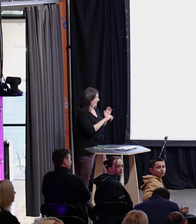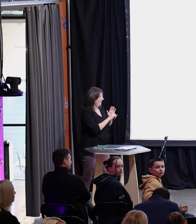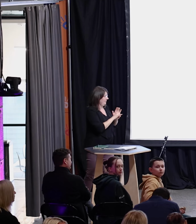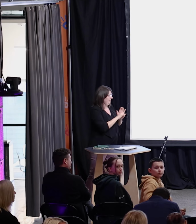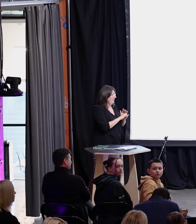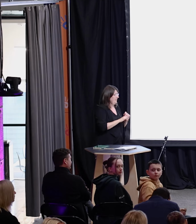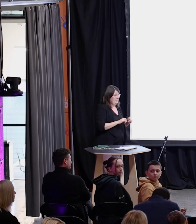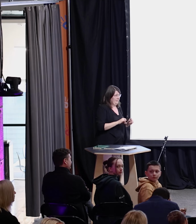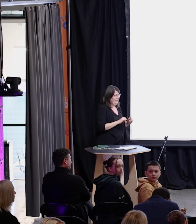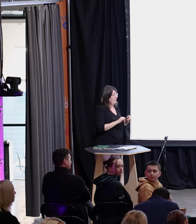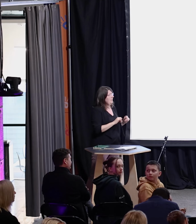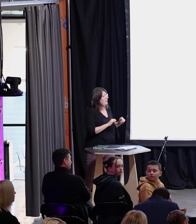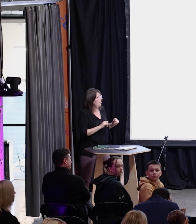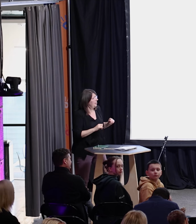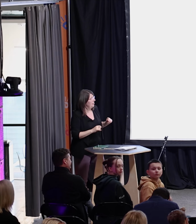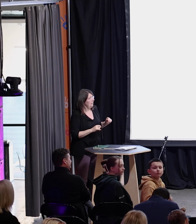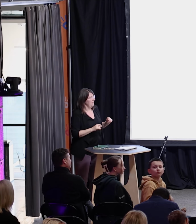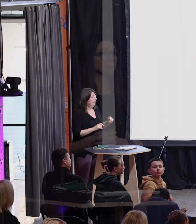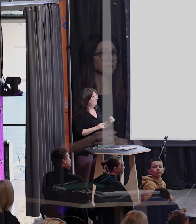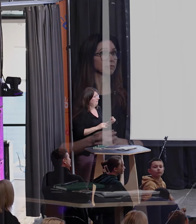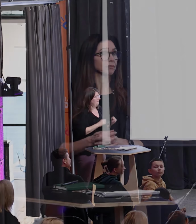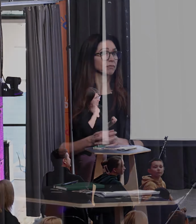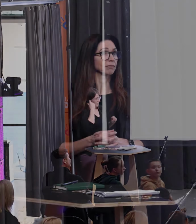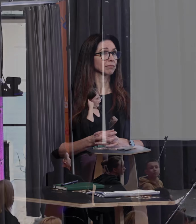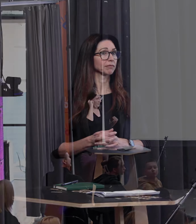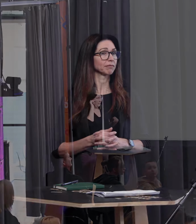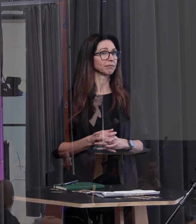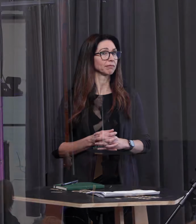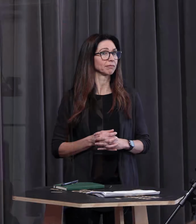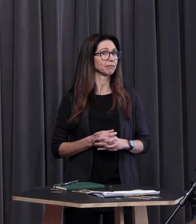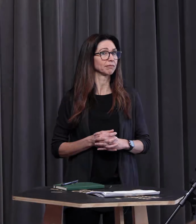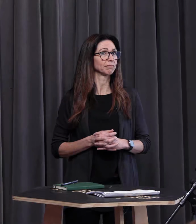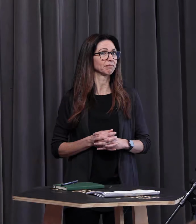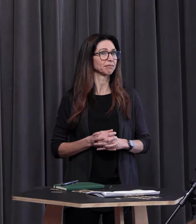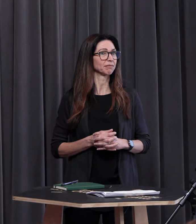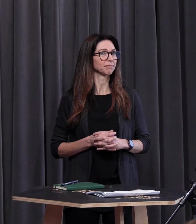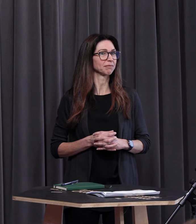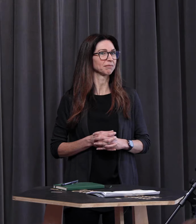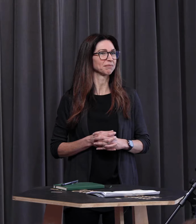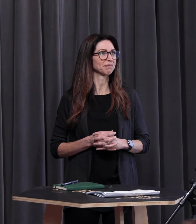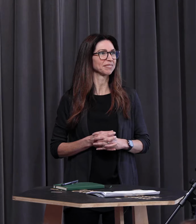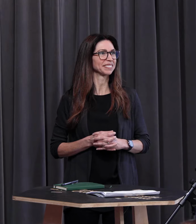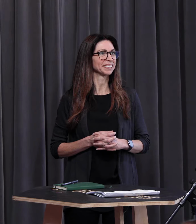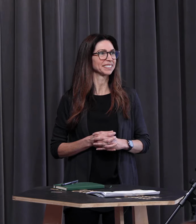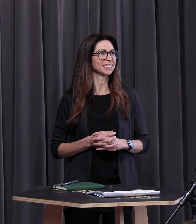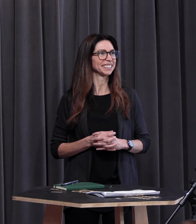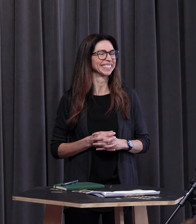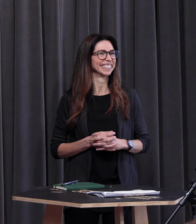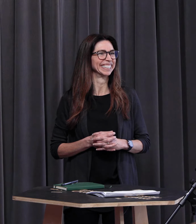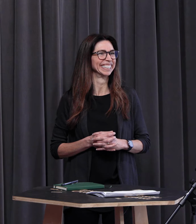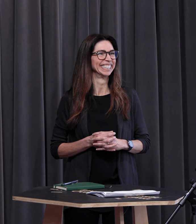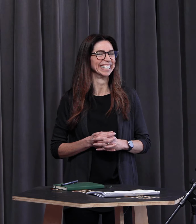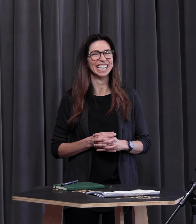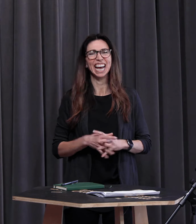don't know, conversational level in this language? We're just caring for the interpreter because one actually had to